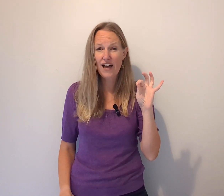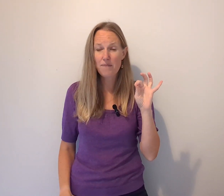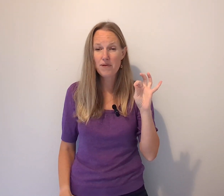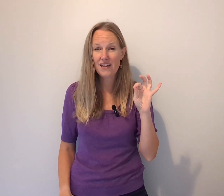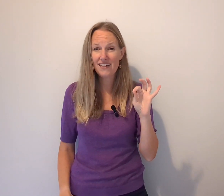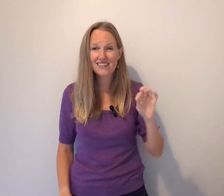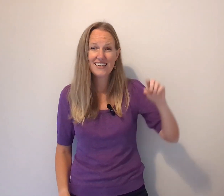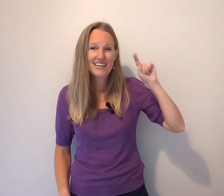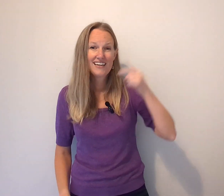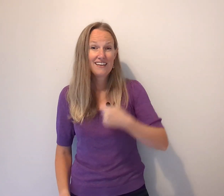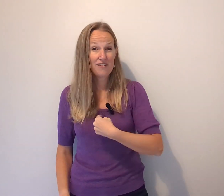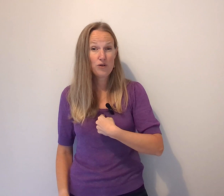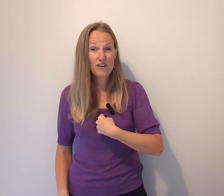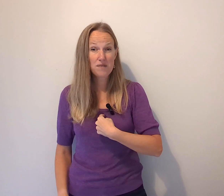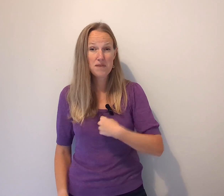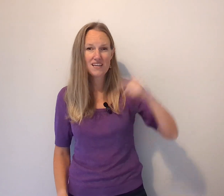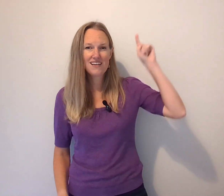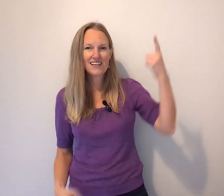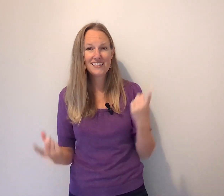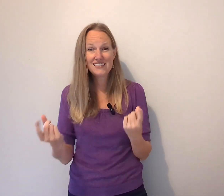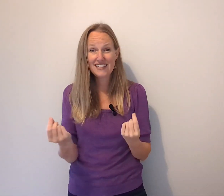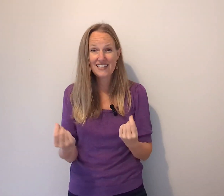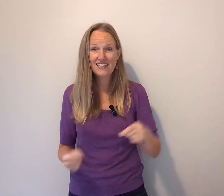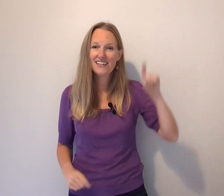that pit? He who found me, he did.